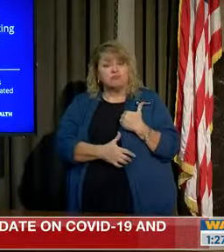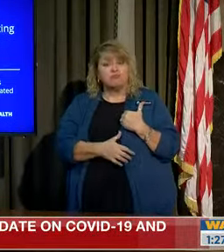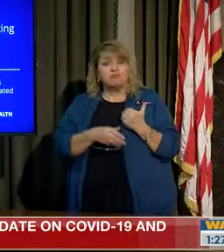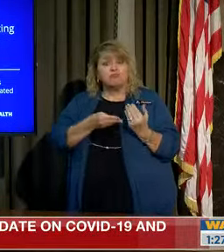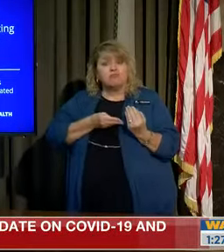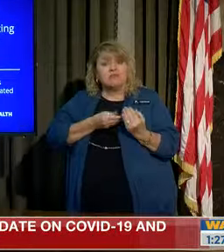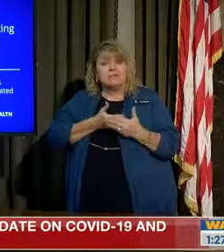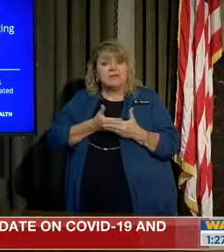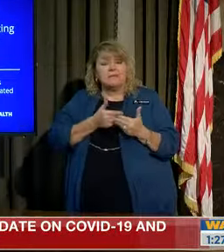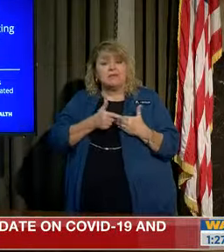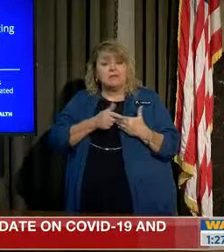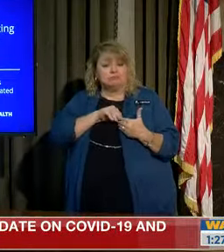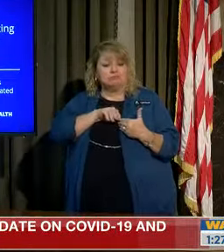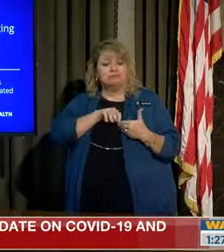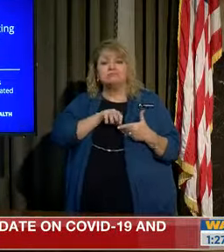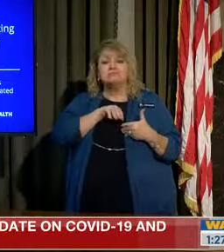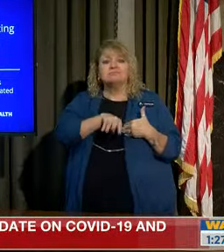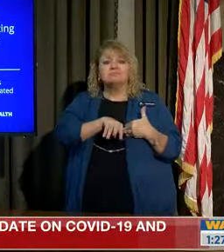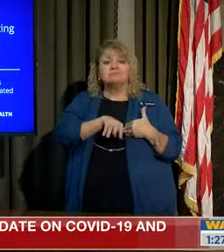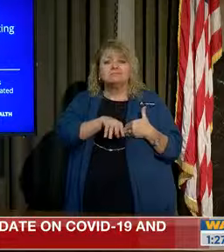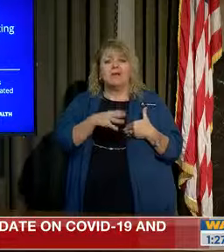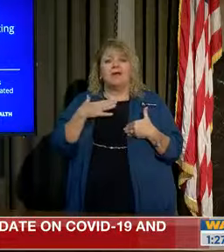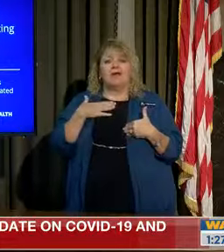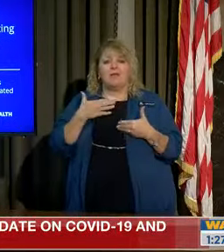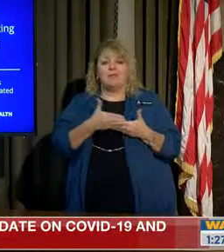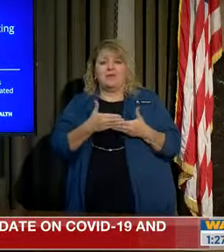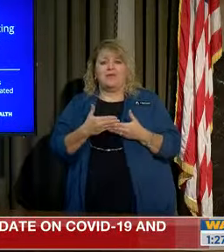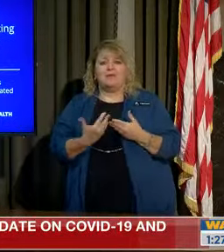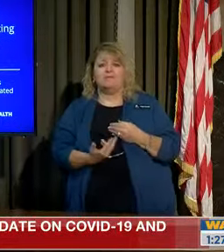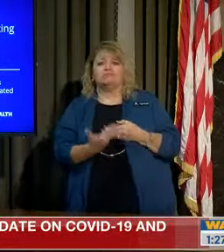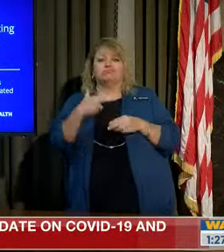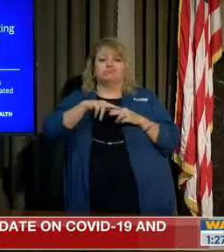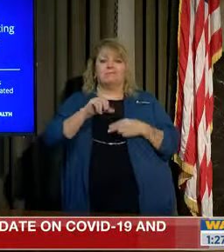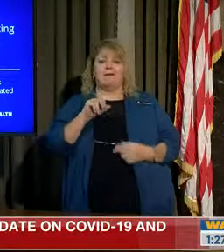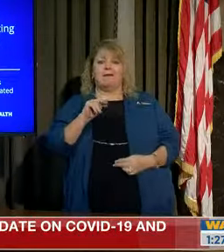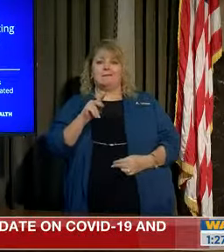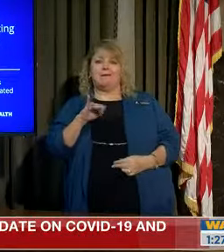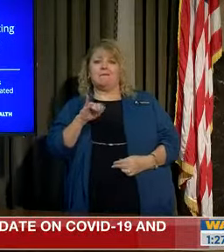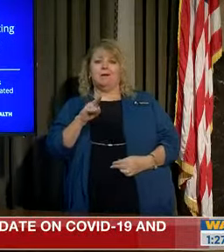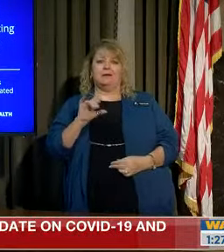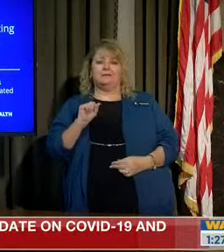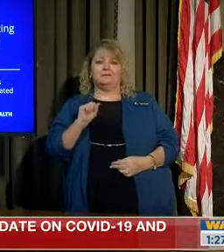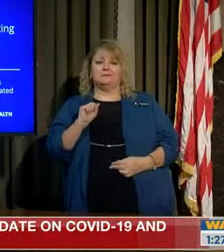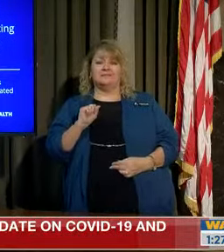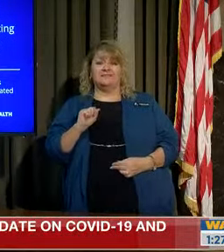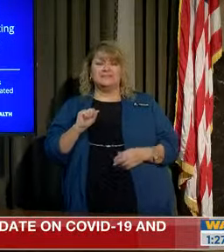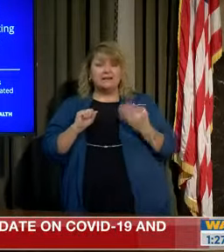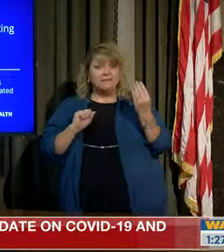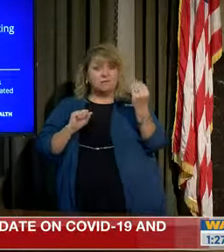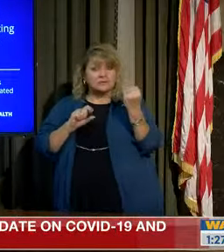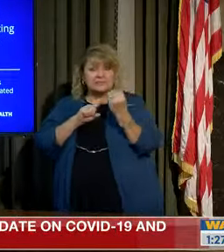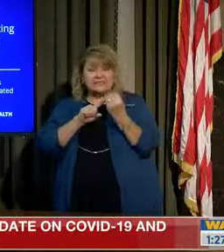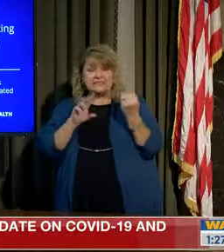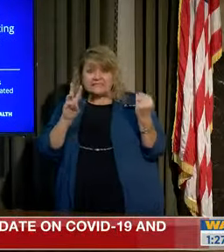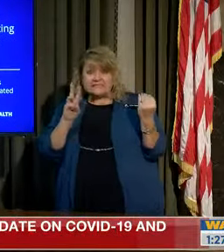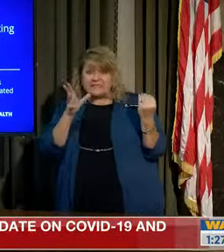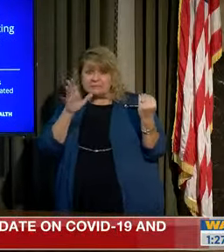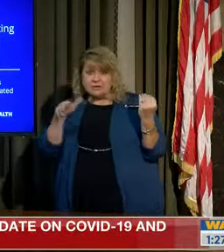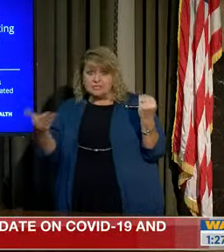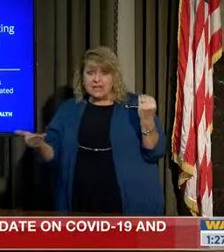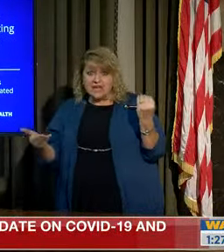they're highly beneficial in pregnancy. And when you look at numbers like this, 6 maternal deaths, 10 fetal deaths, just